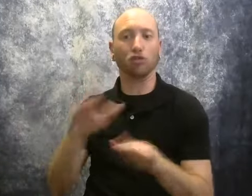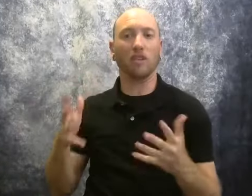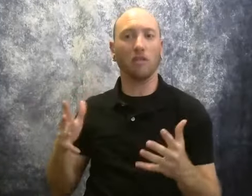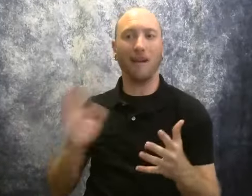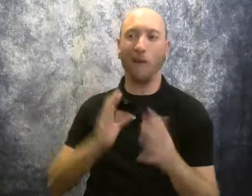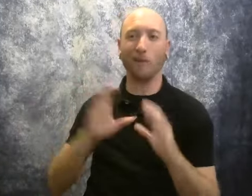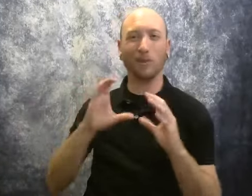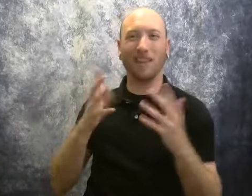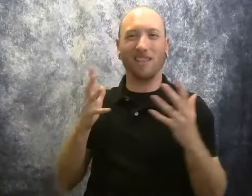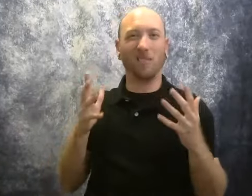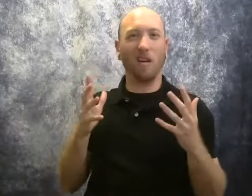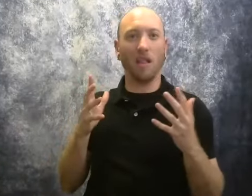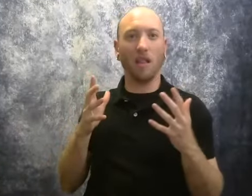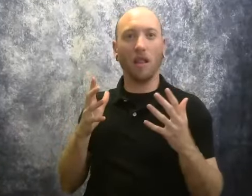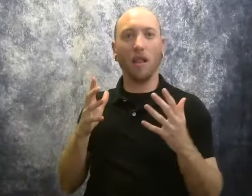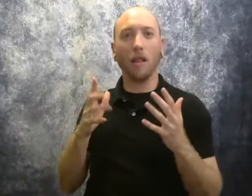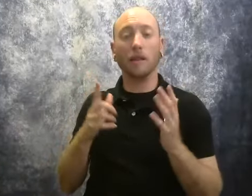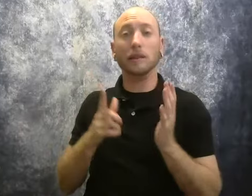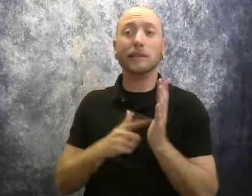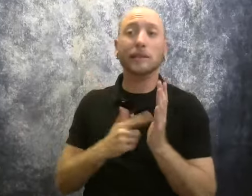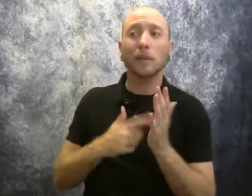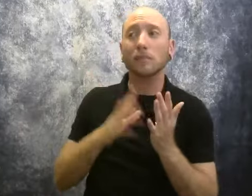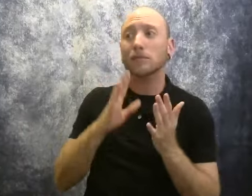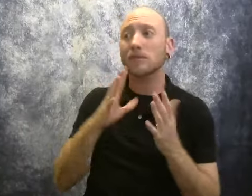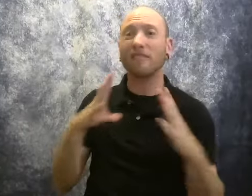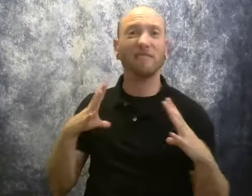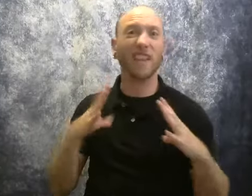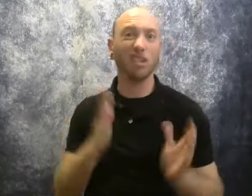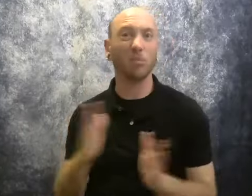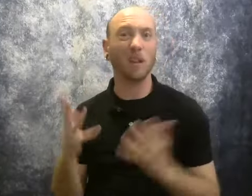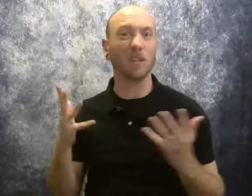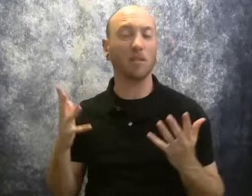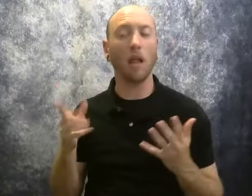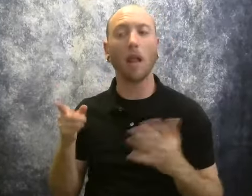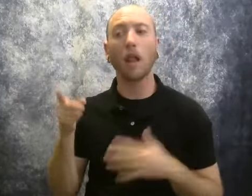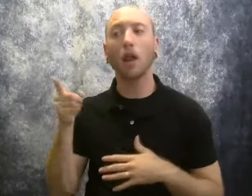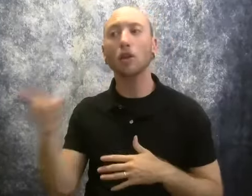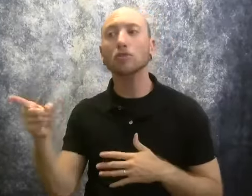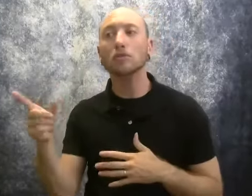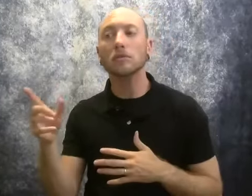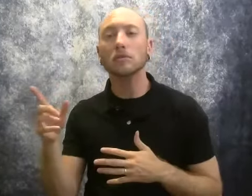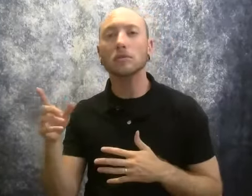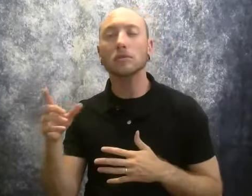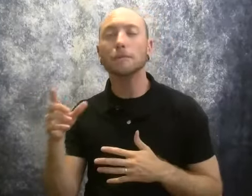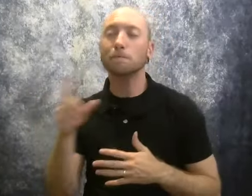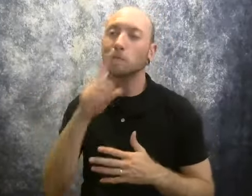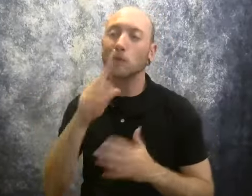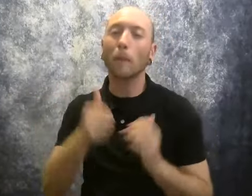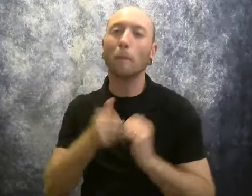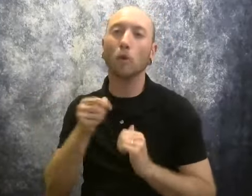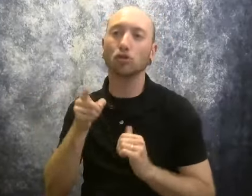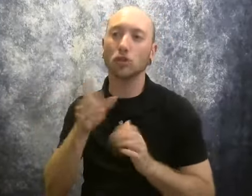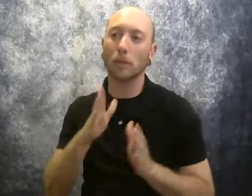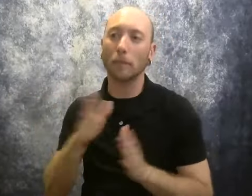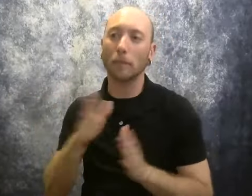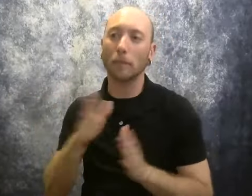day or had to be done for the next week, and that was our communication. And occasionally we would plan holidays. I'm not saying that she pulled out of